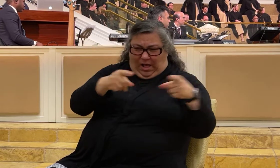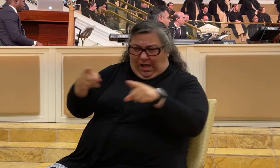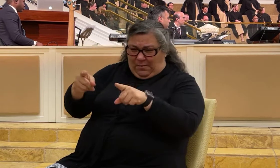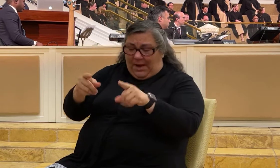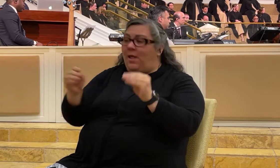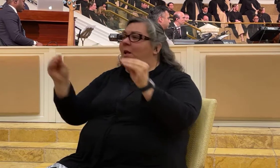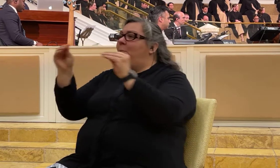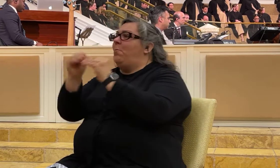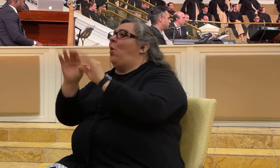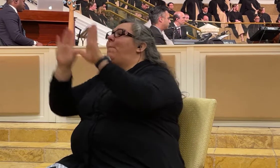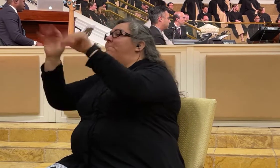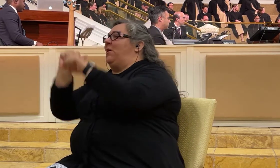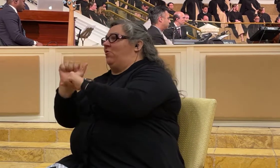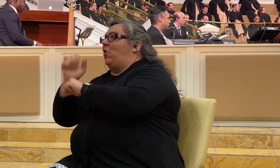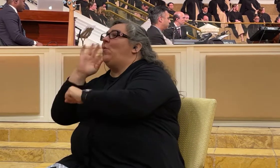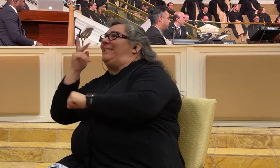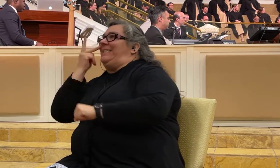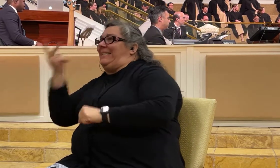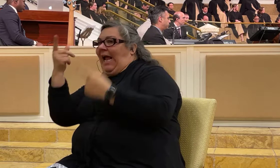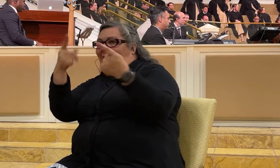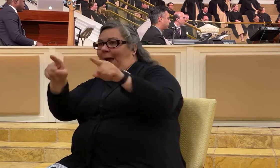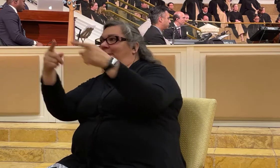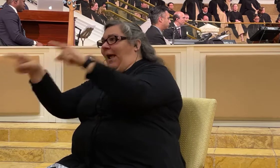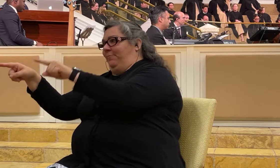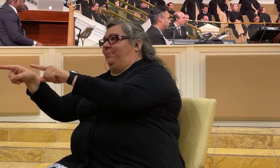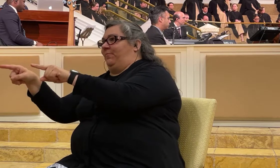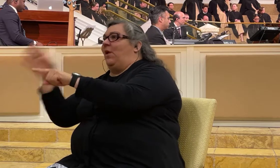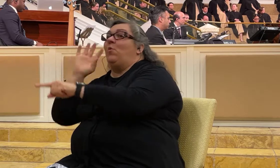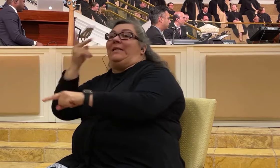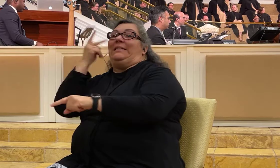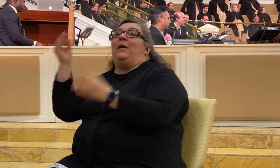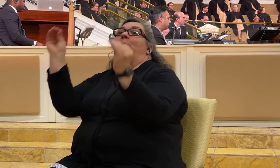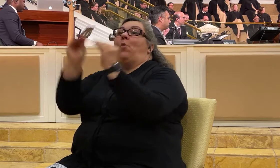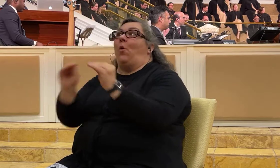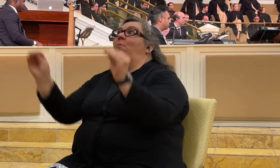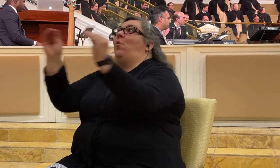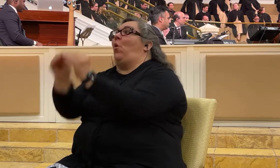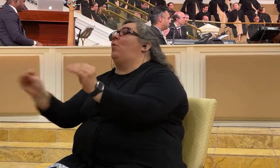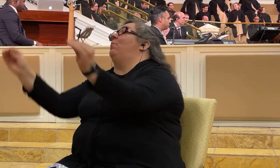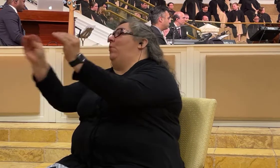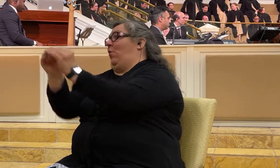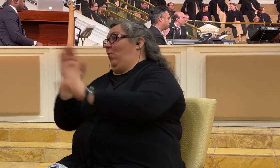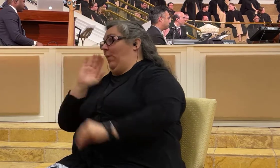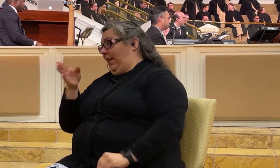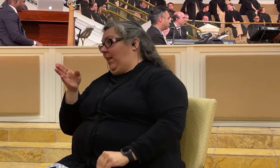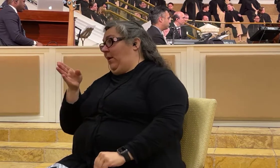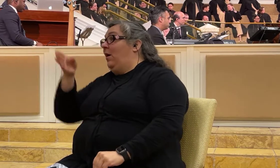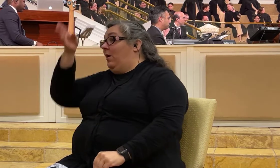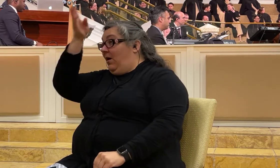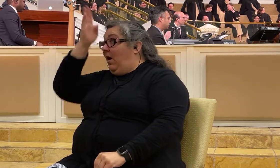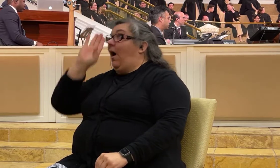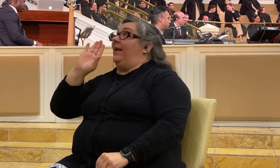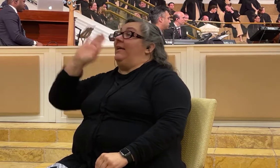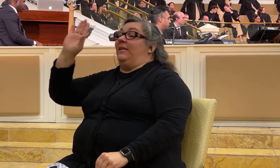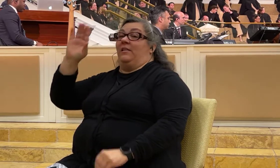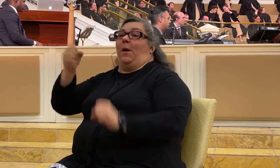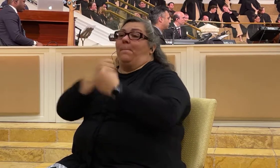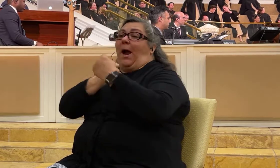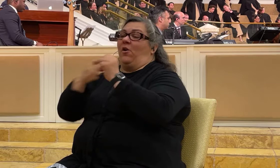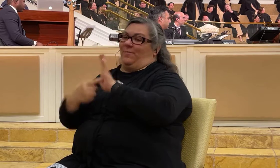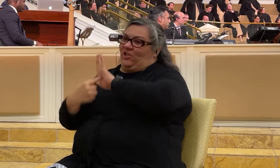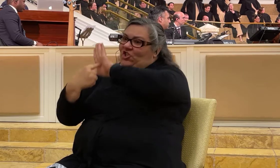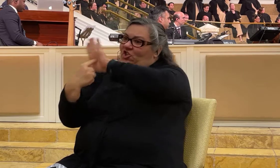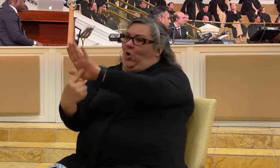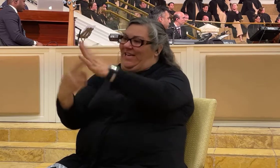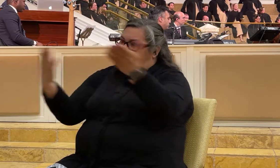take place. And we are seeing them. We're going to see more of them. We're going to see God bear his right arm in America.